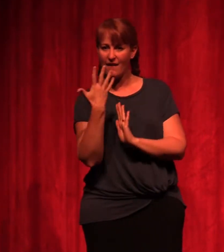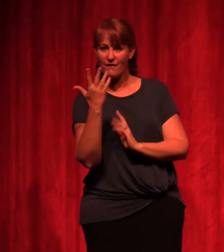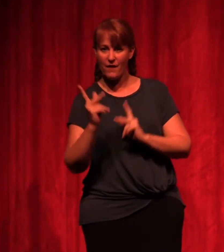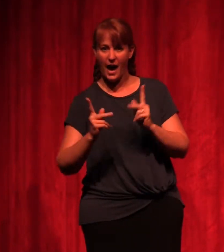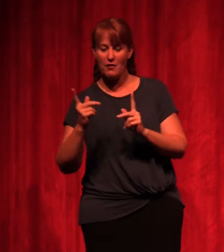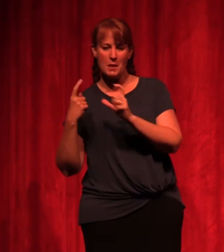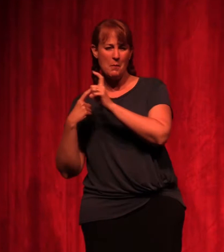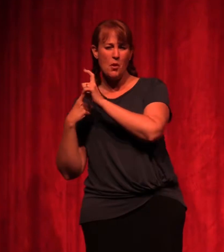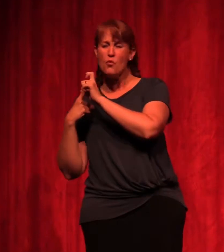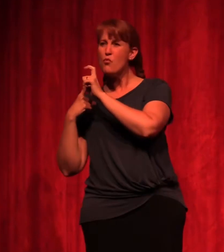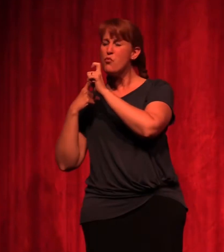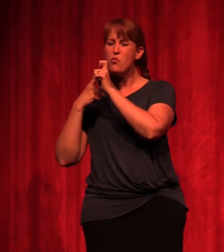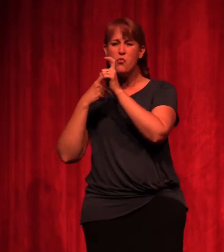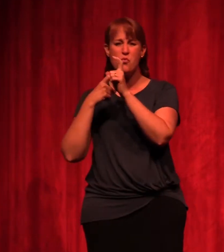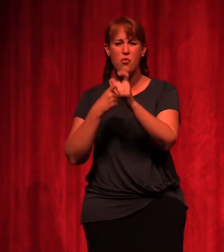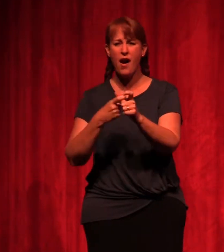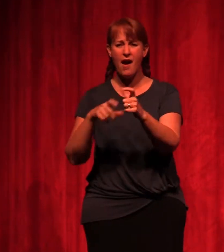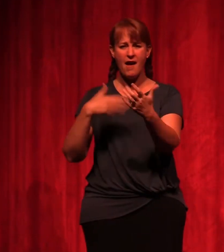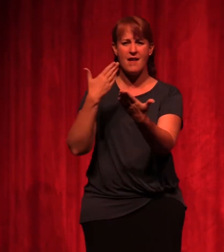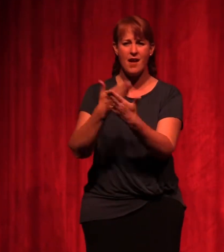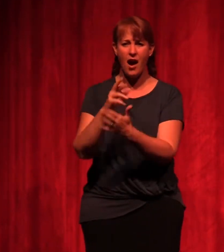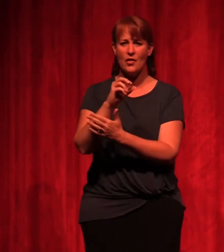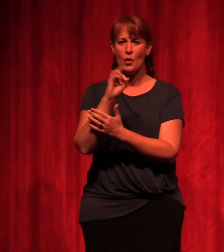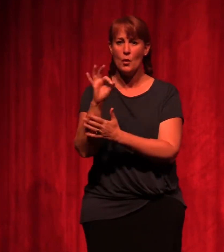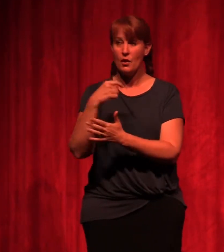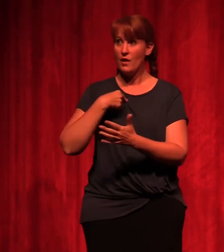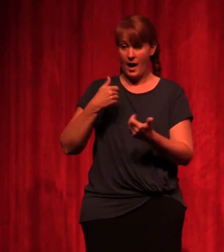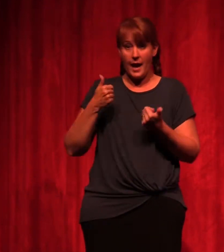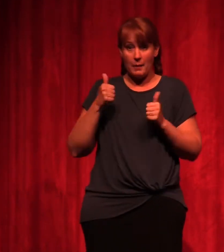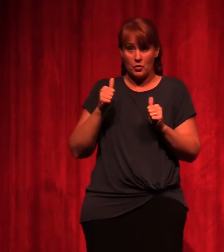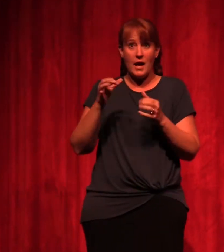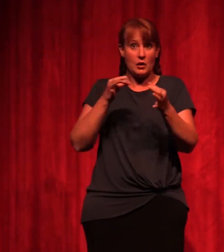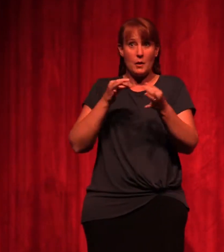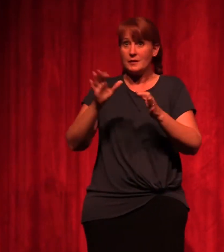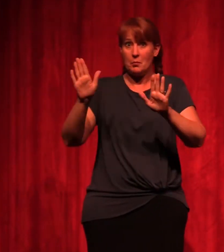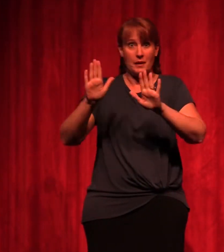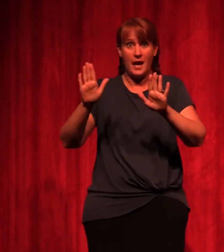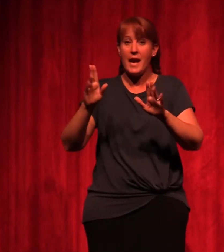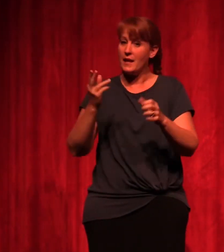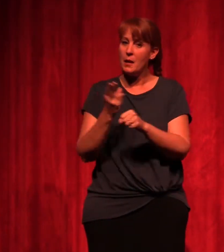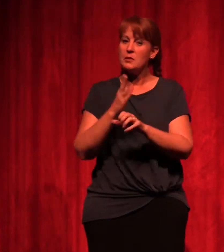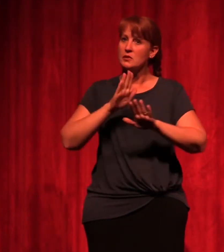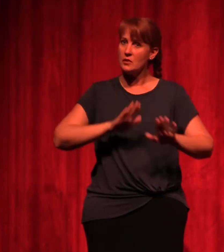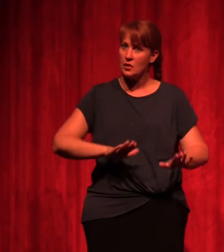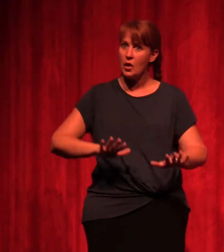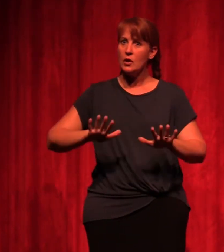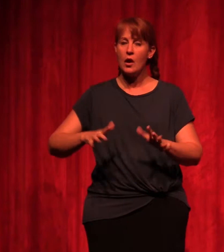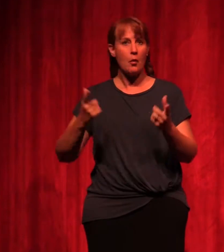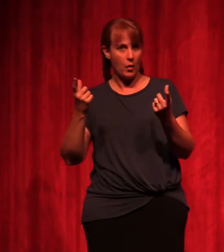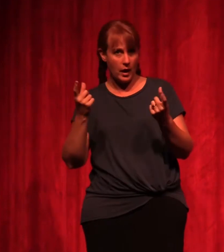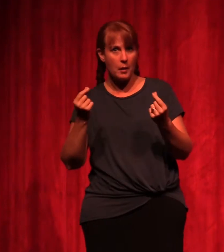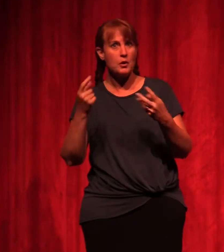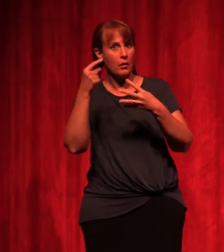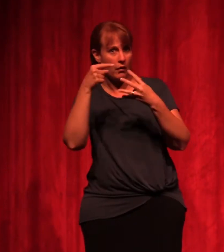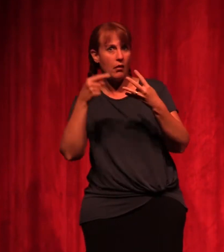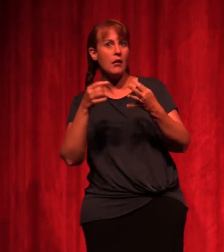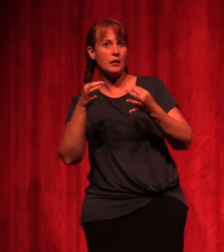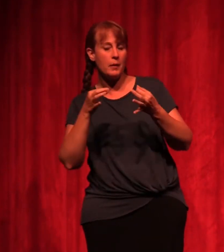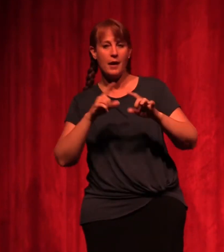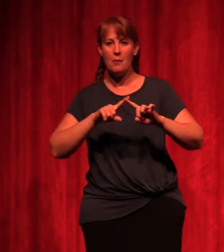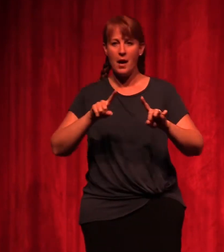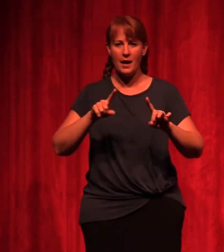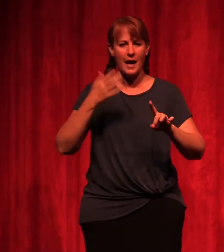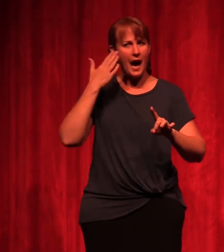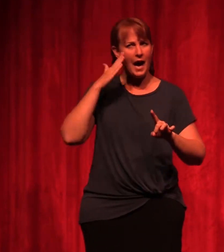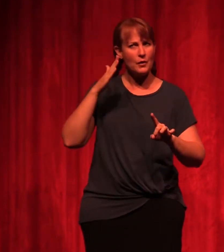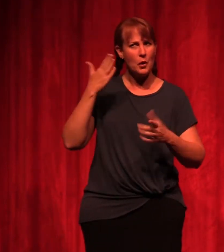people run out onto the roof. And I try to, again, explain using a calm tone of voice what we're doing there. But I don't know